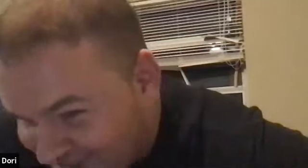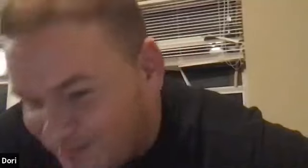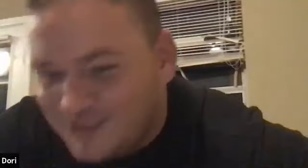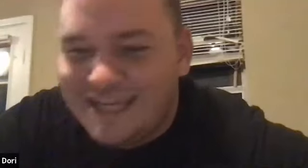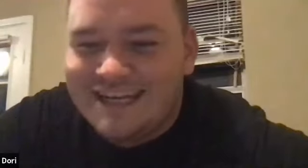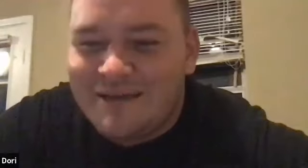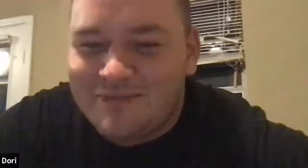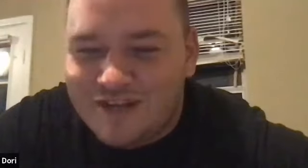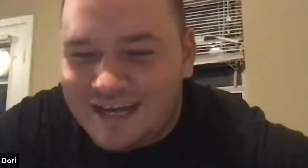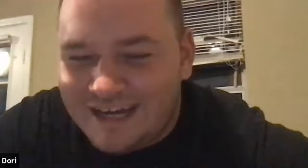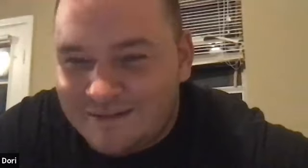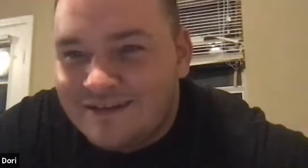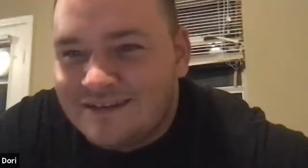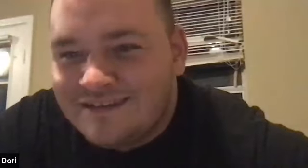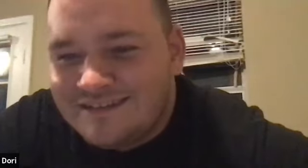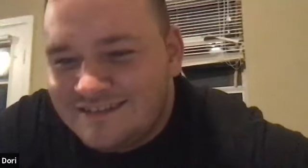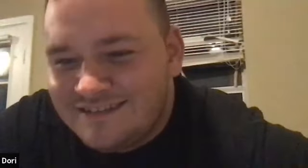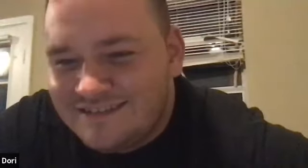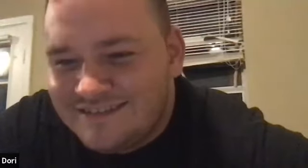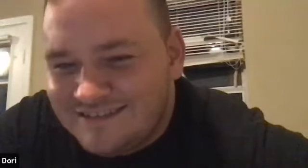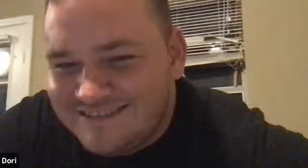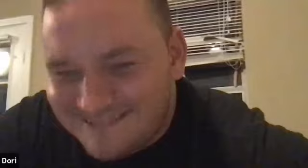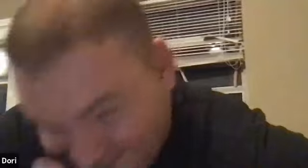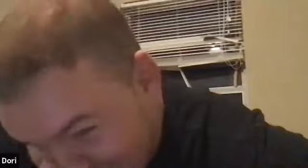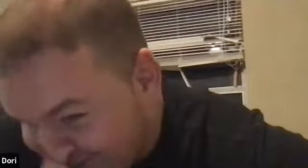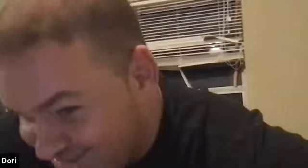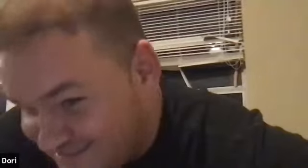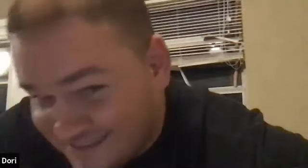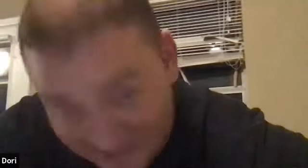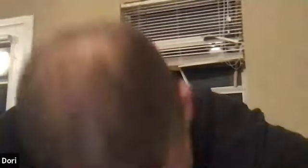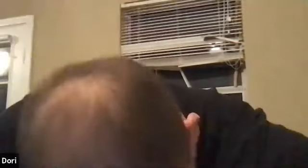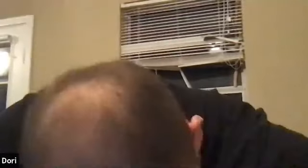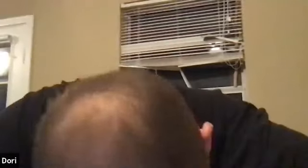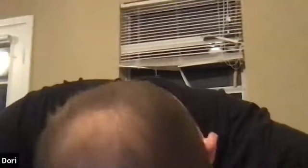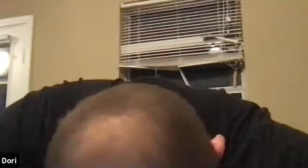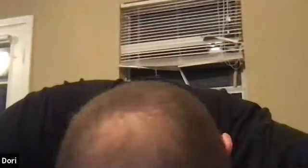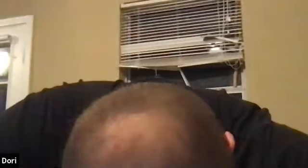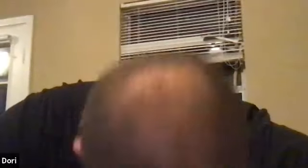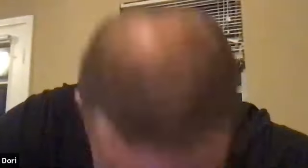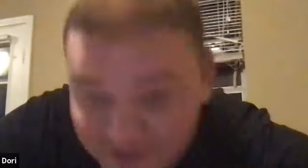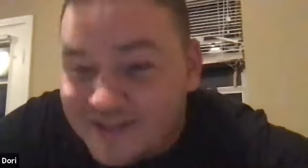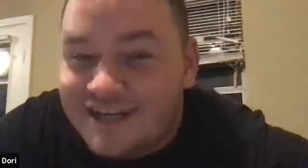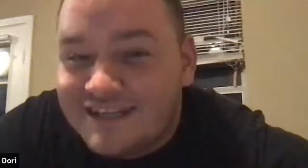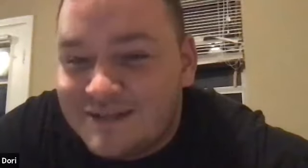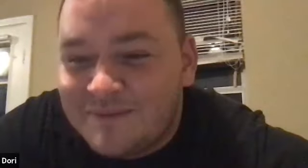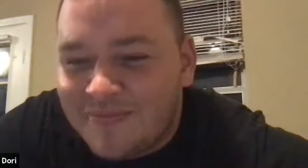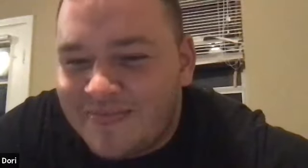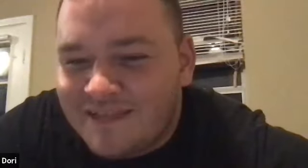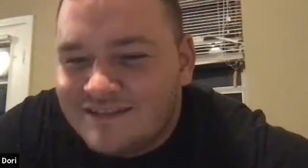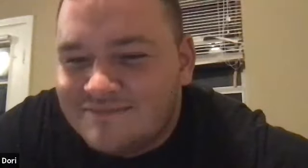I'm just kidding. I'm 39. Oh, See Lord. my bald spot? I'm 39.